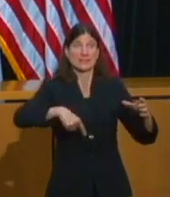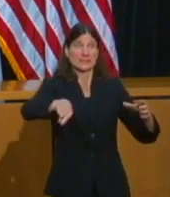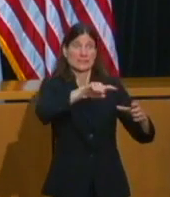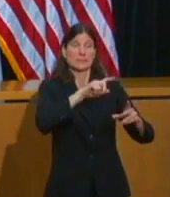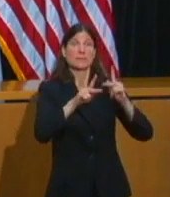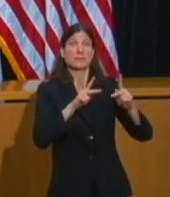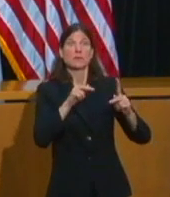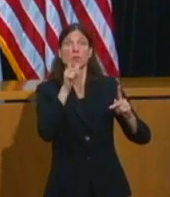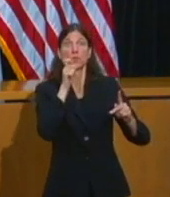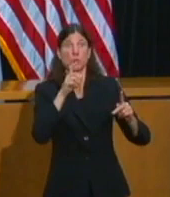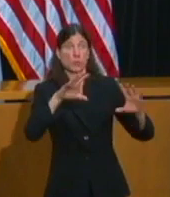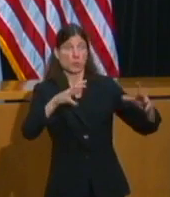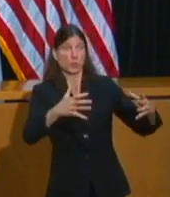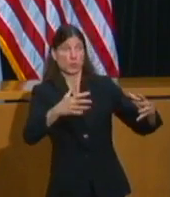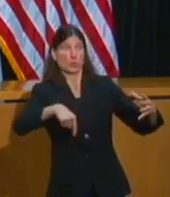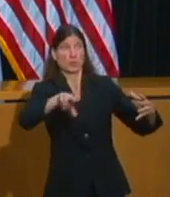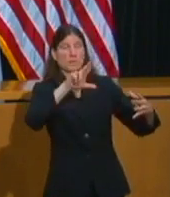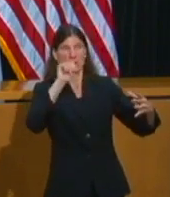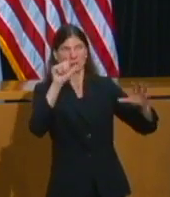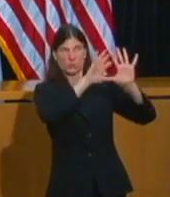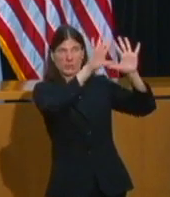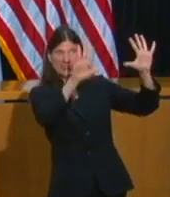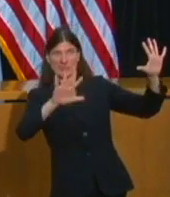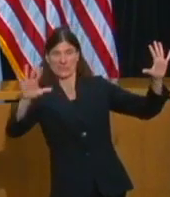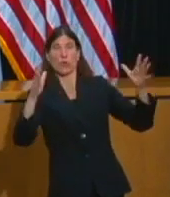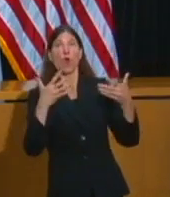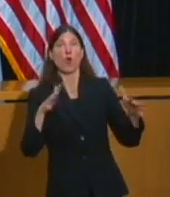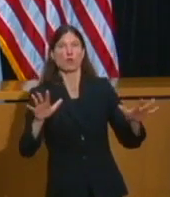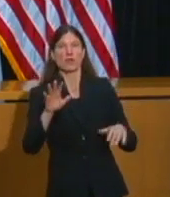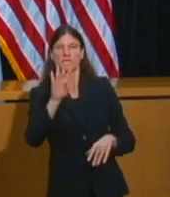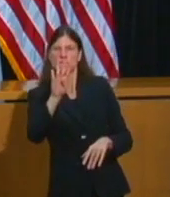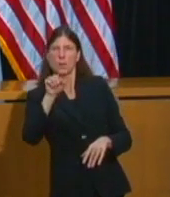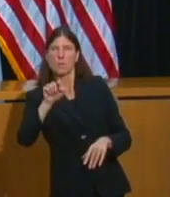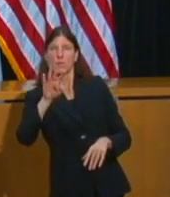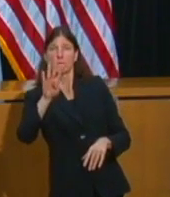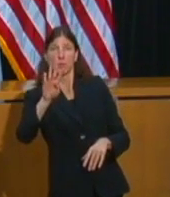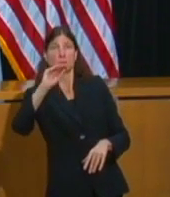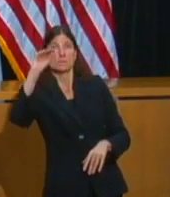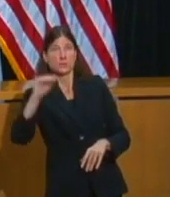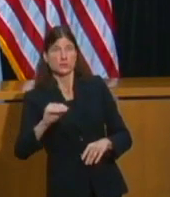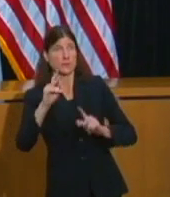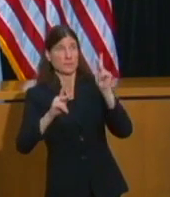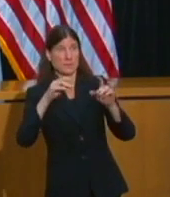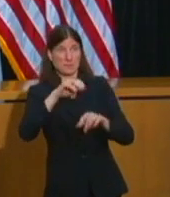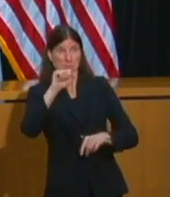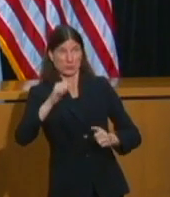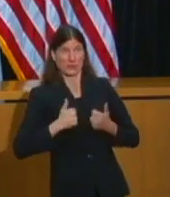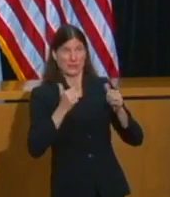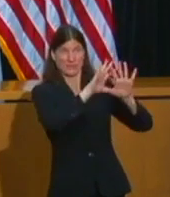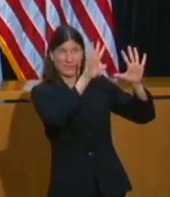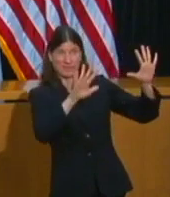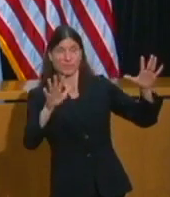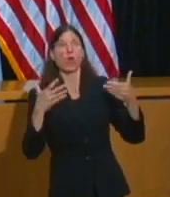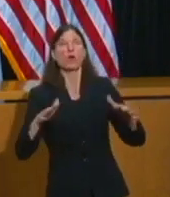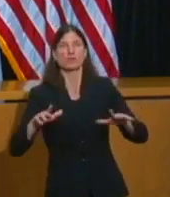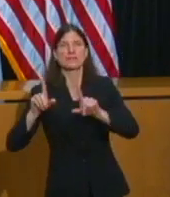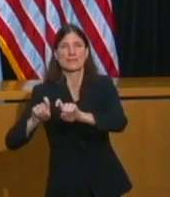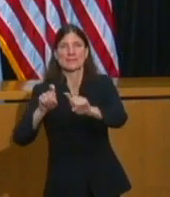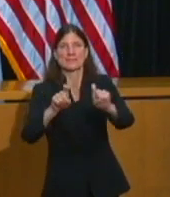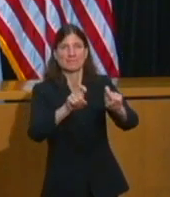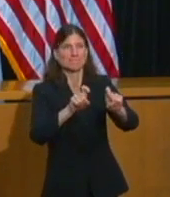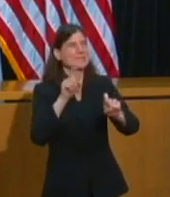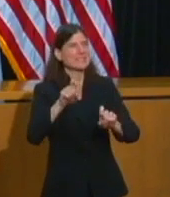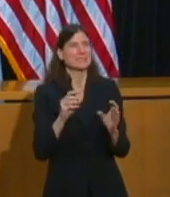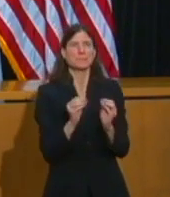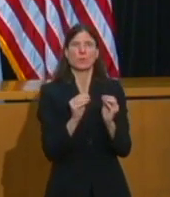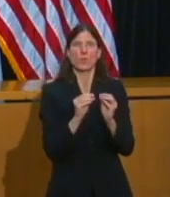build additional capacity. And by the end of June, we're looking to expand lab capacity to be able to test 45,000 tests